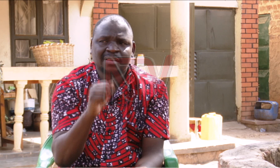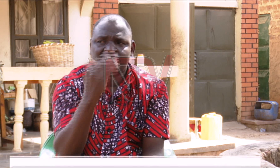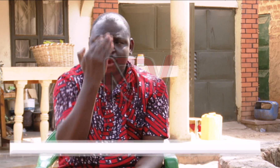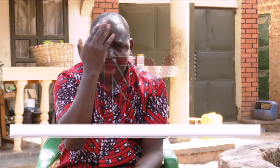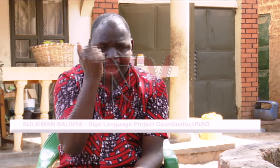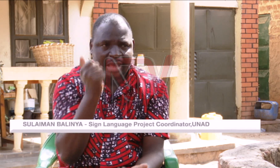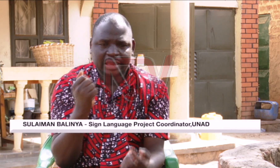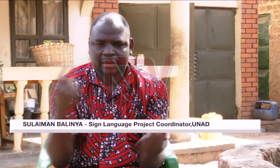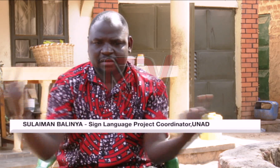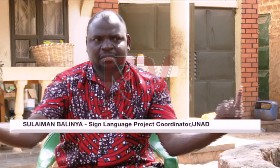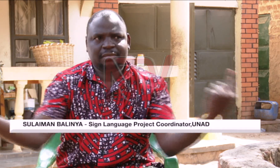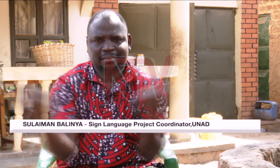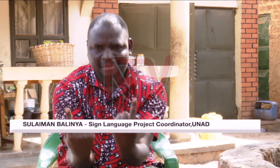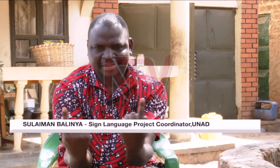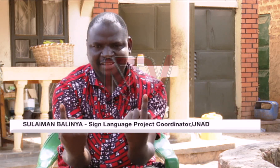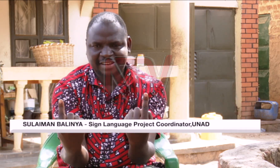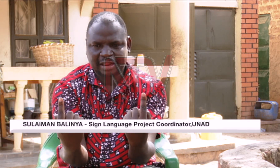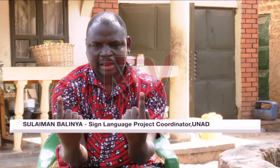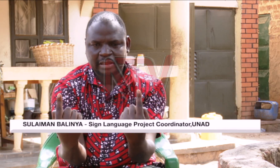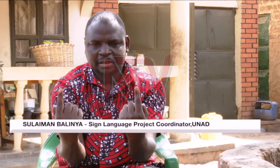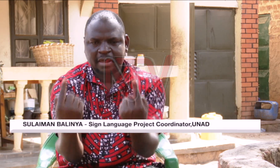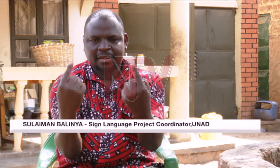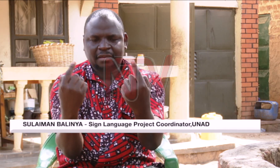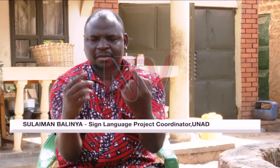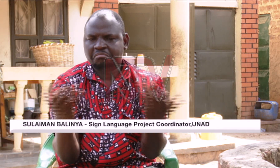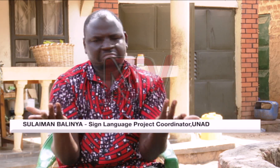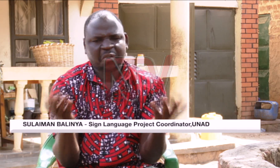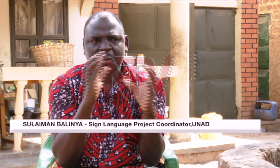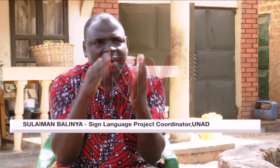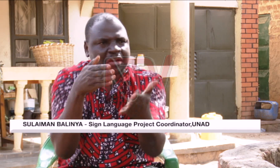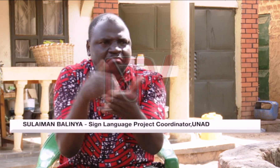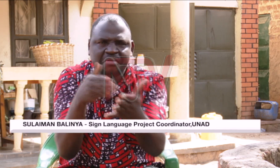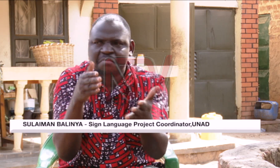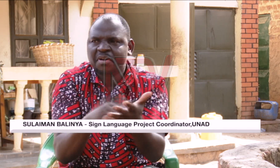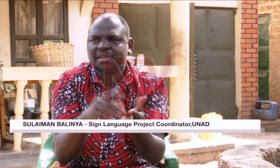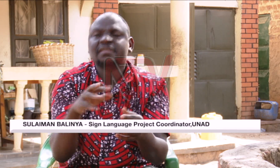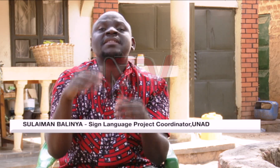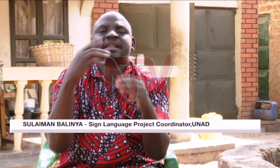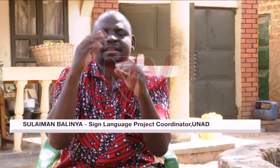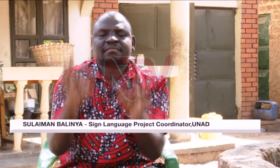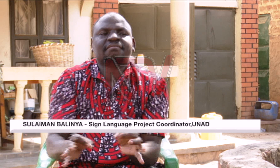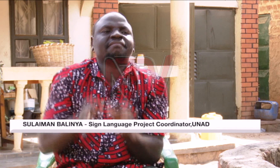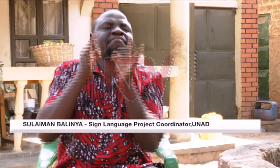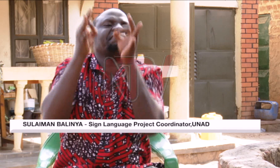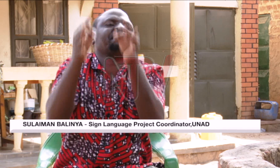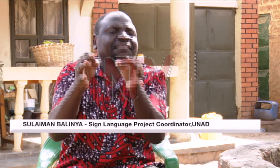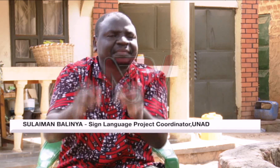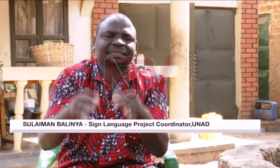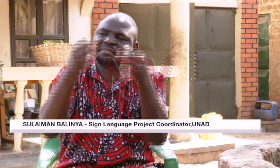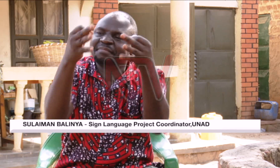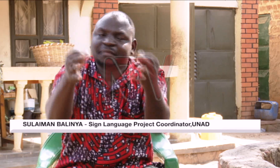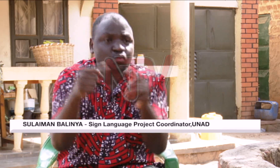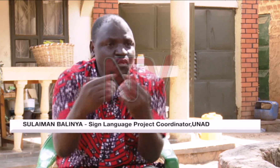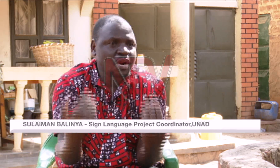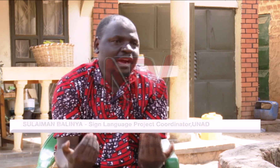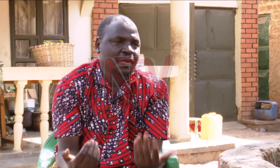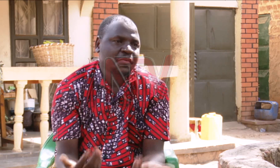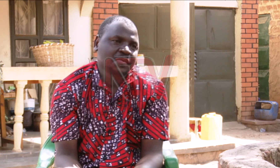I've realized is that I've seen deaf people who are brought to court and their cases have been